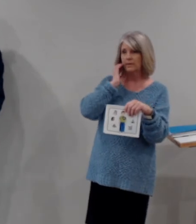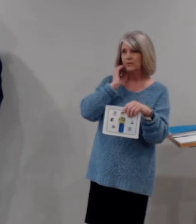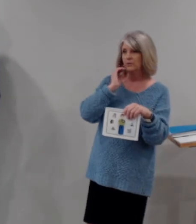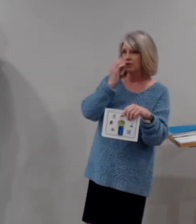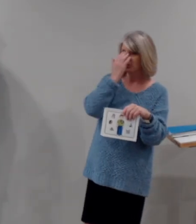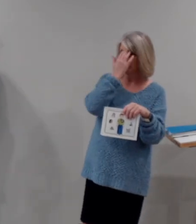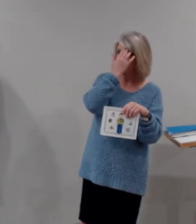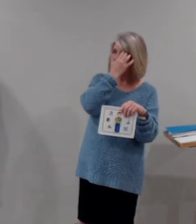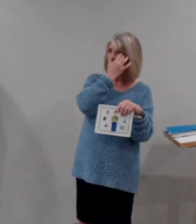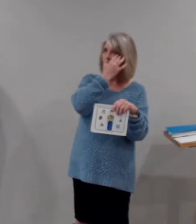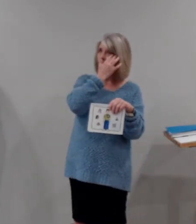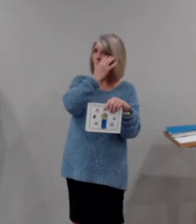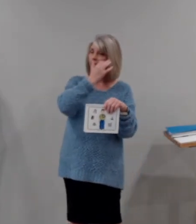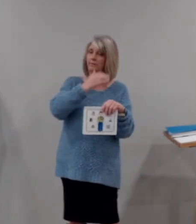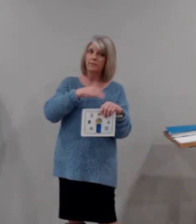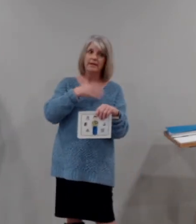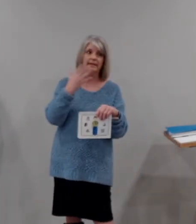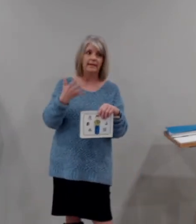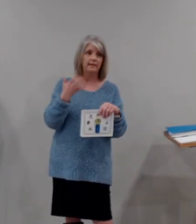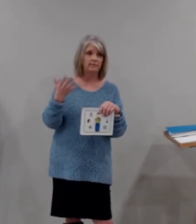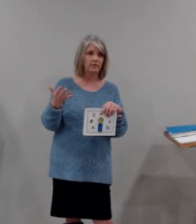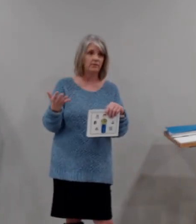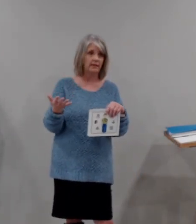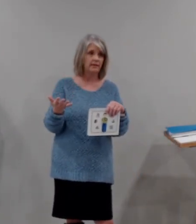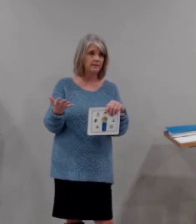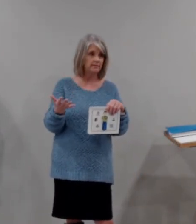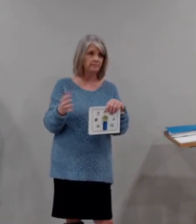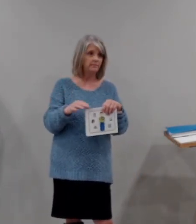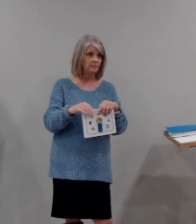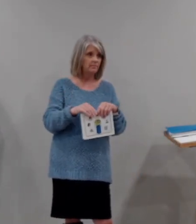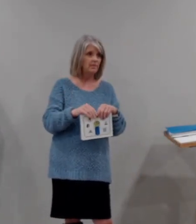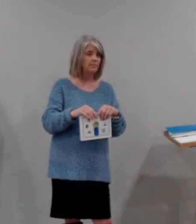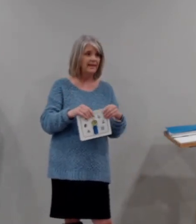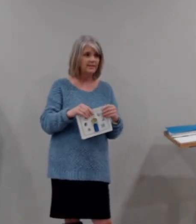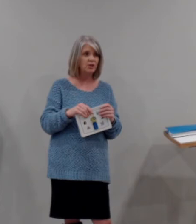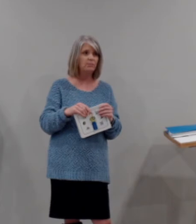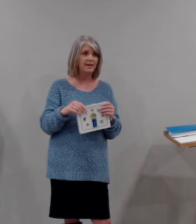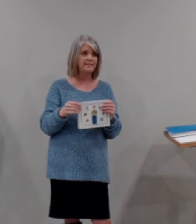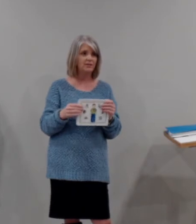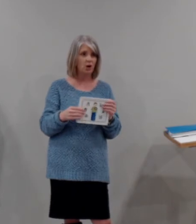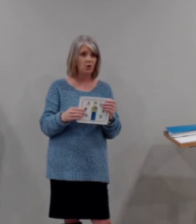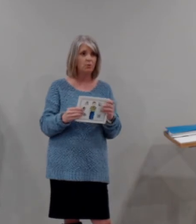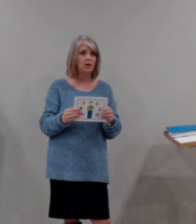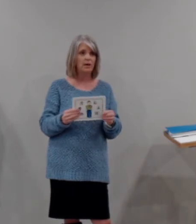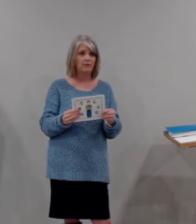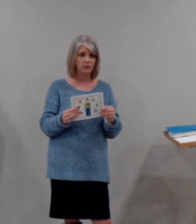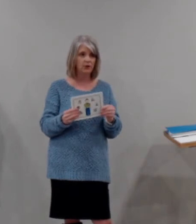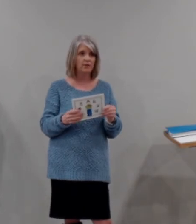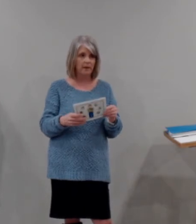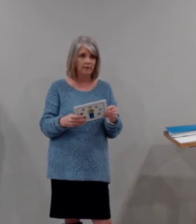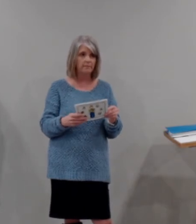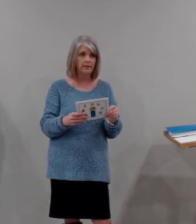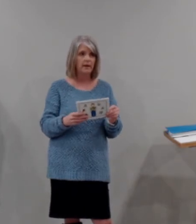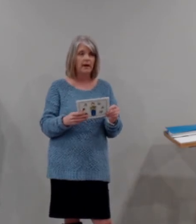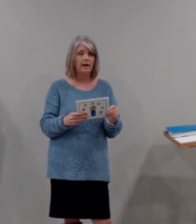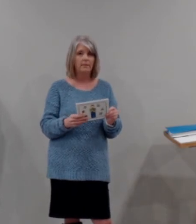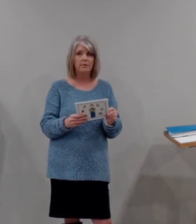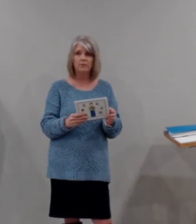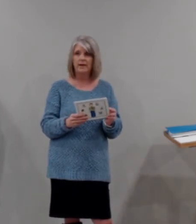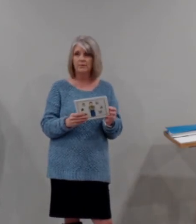Ministries years ago. I don't know if they've updated any of their things, but that's a good place to go if you look them up. Bill Rice Ranch